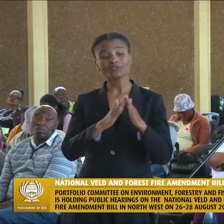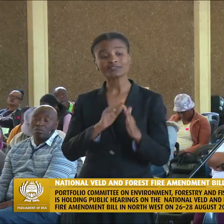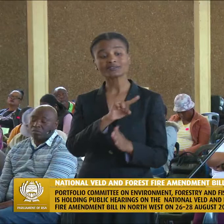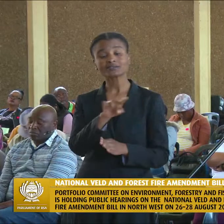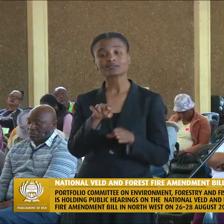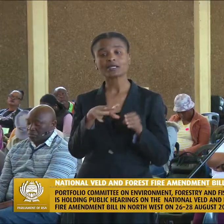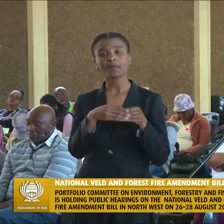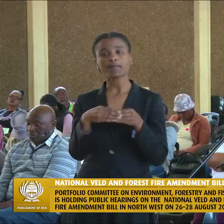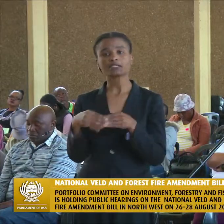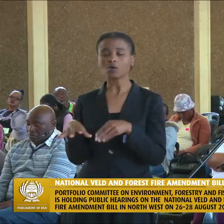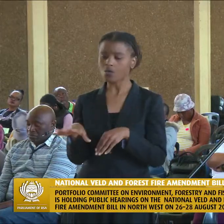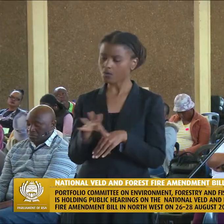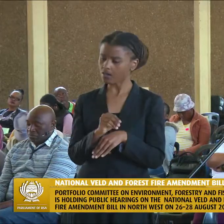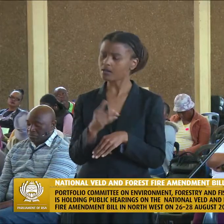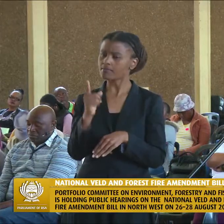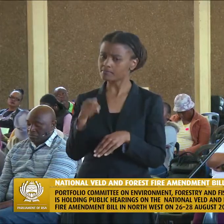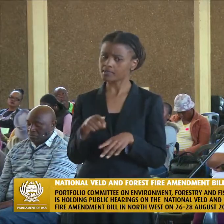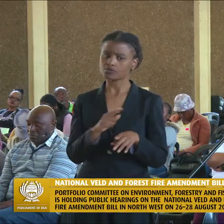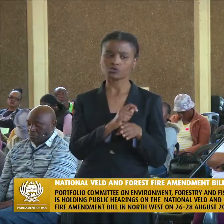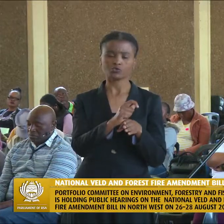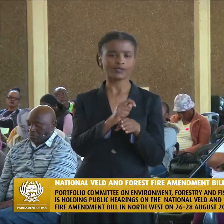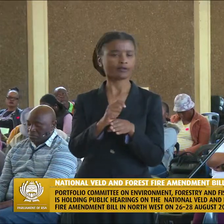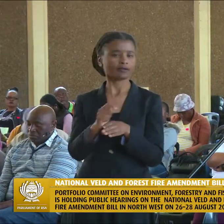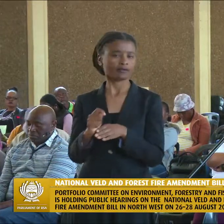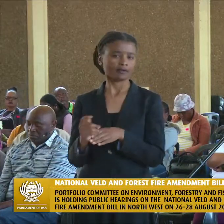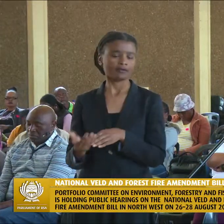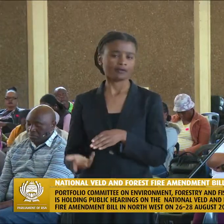let the community be trained